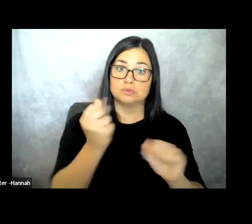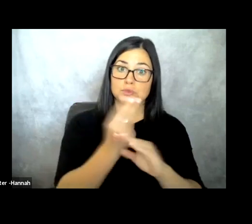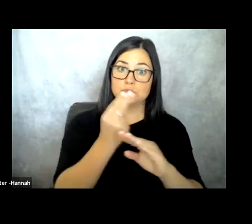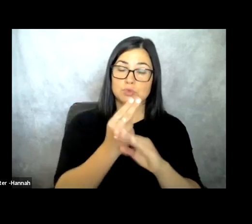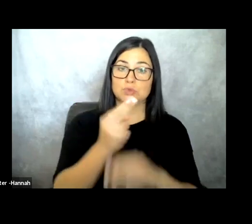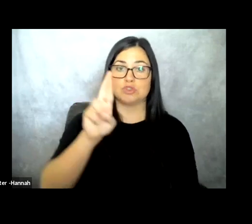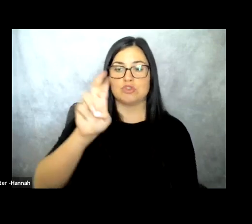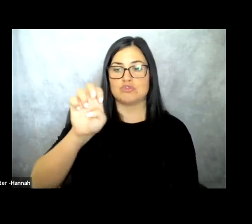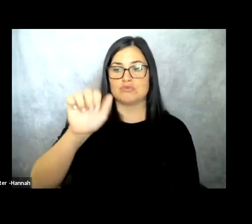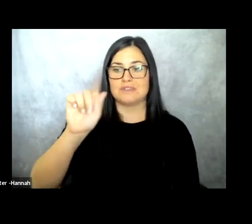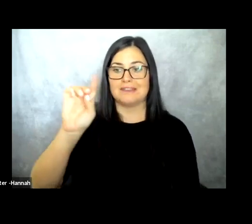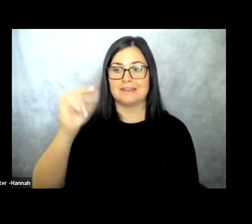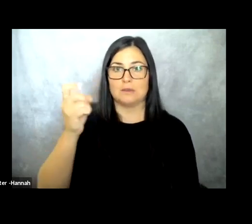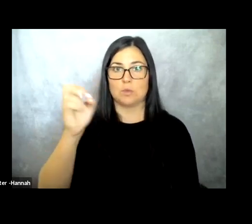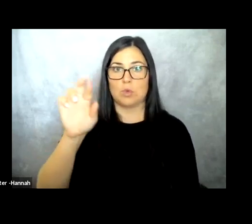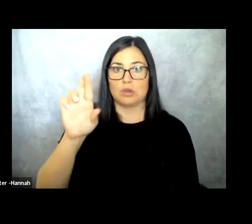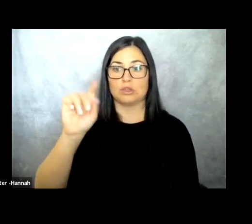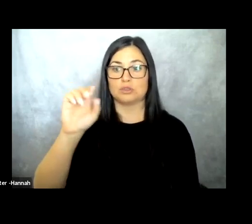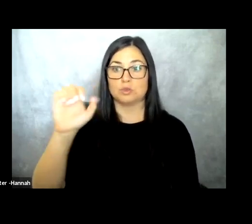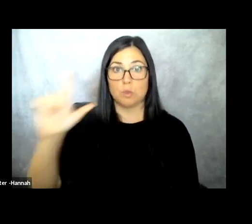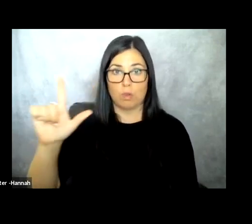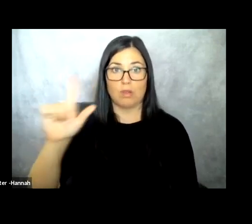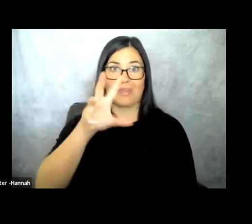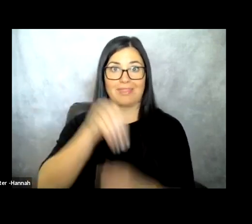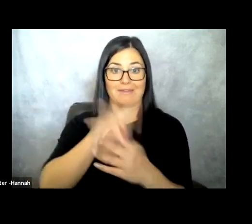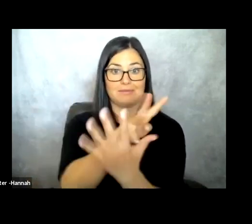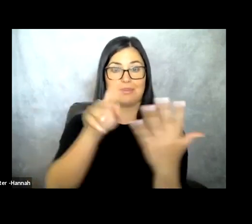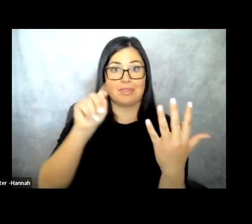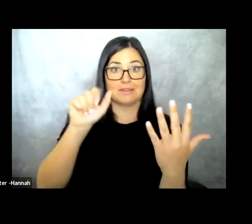order tool on a table,